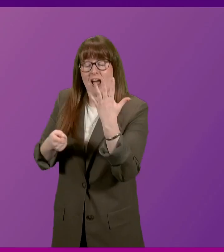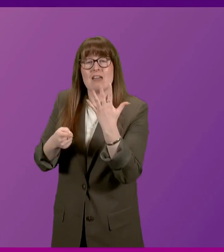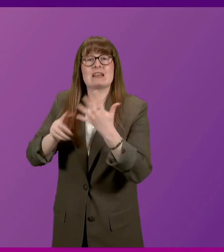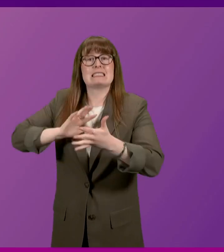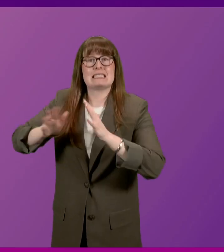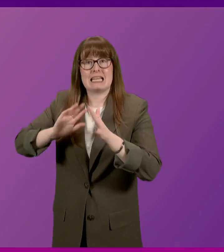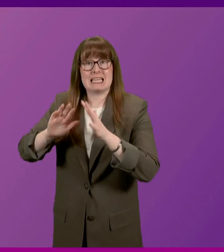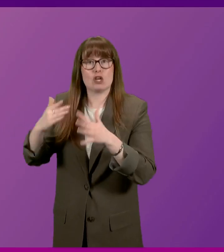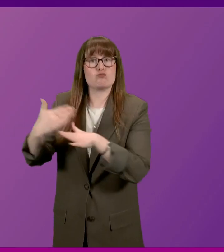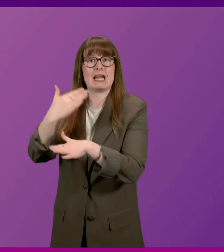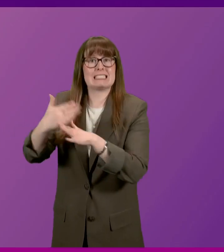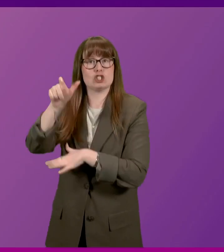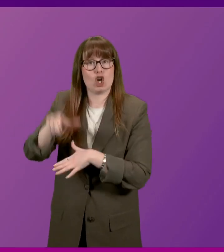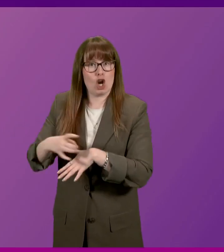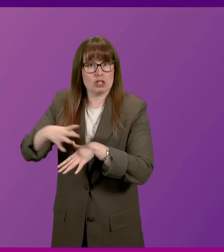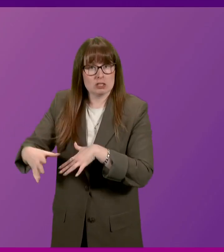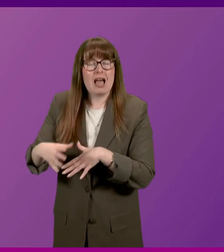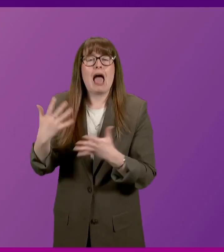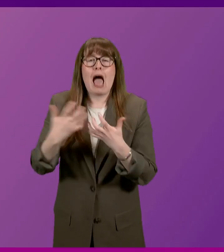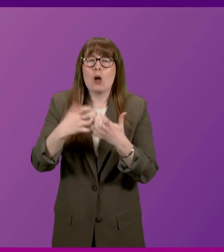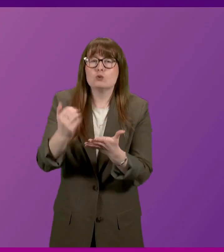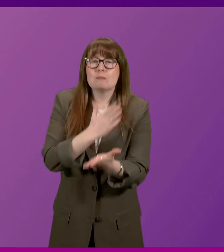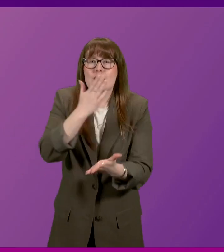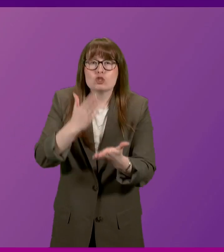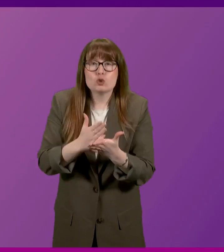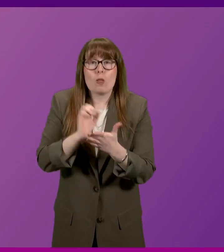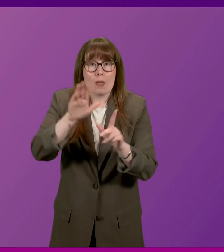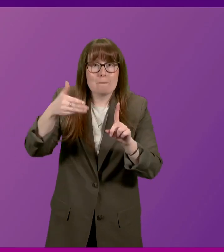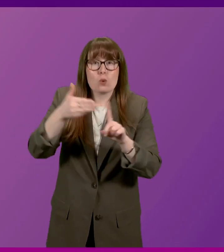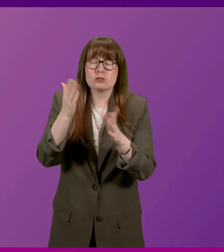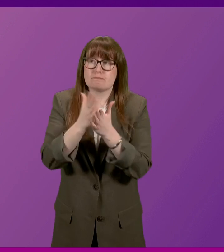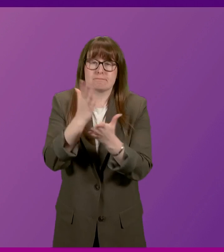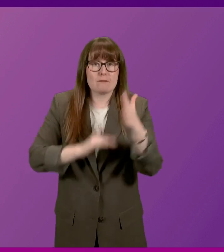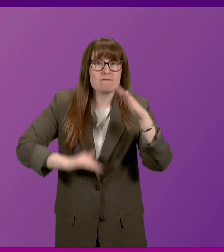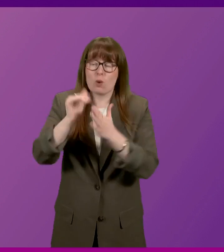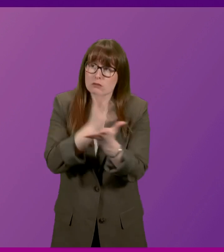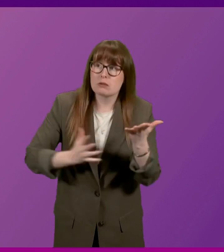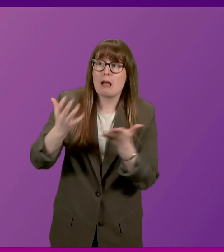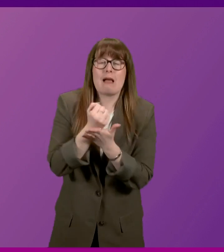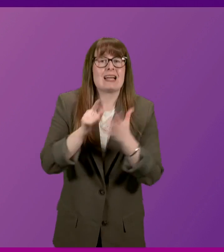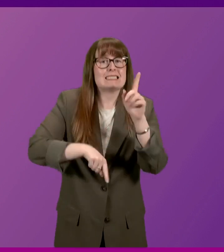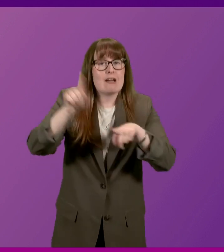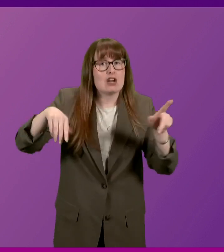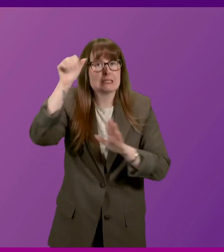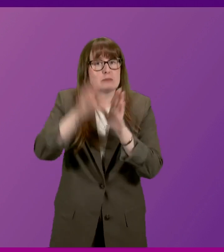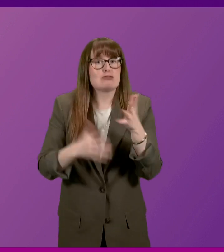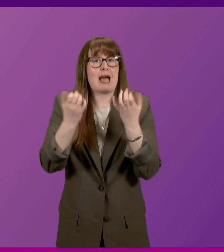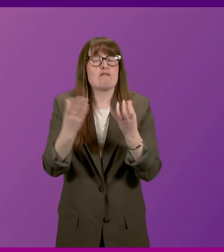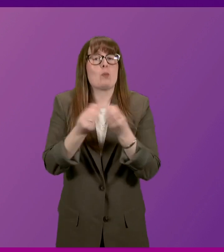practitioners. How did you ensure that the approach captured the diversity of experiences within the